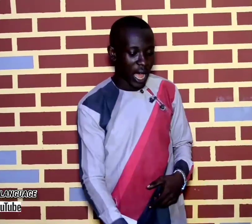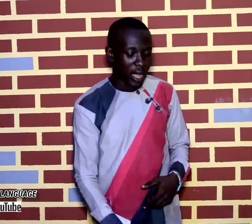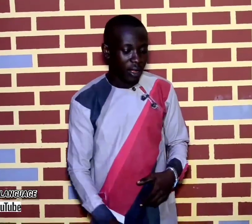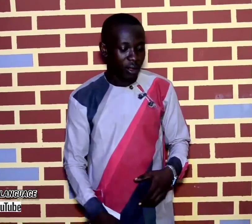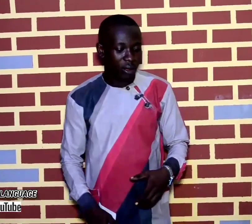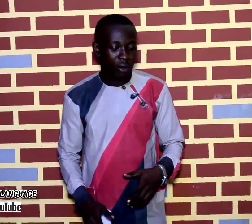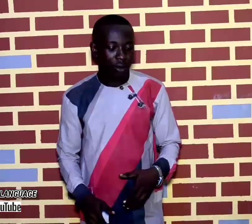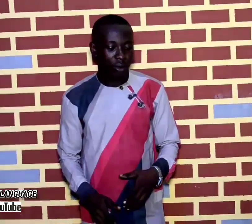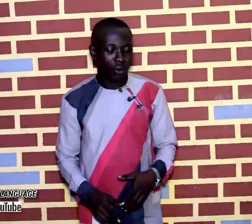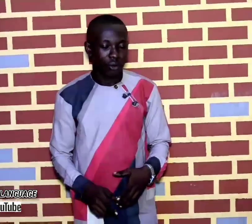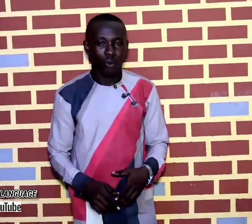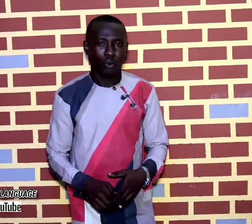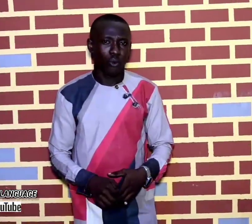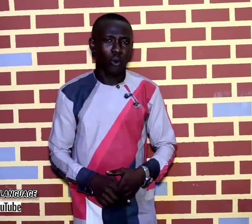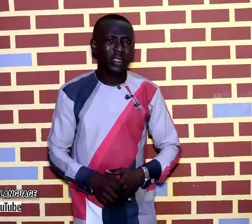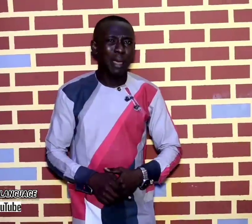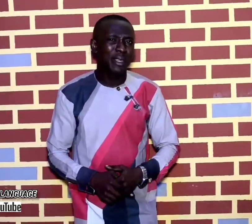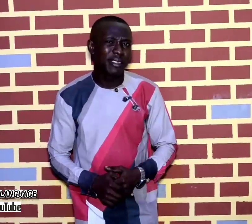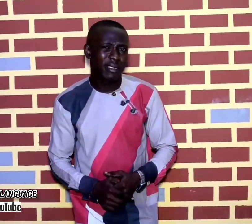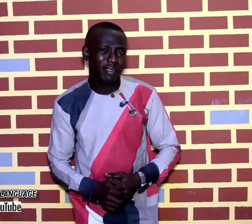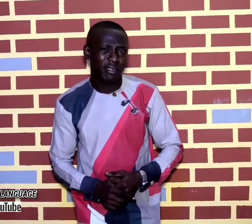are, what time it is?